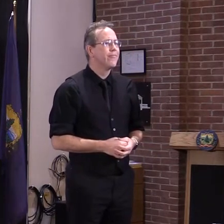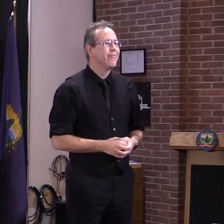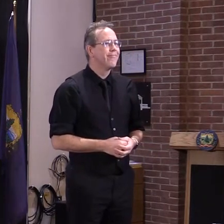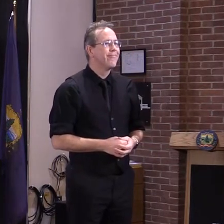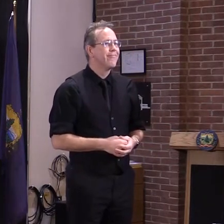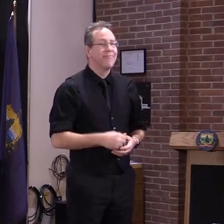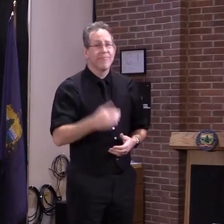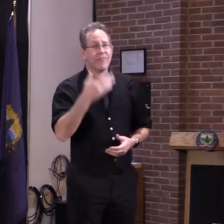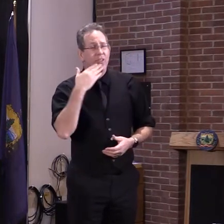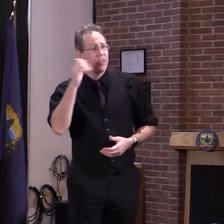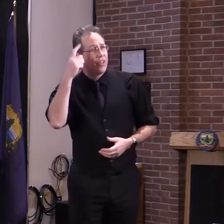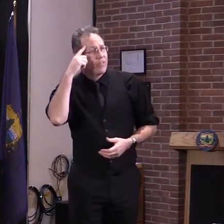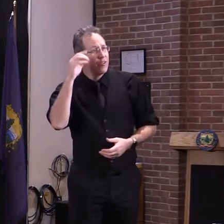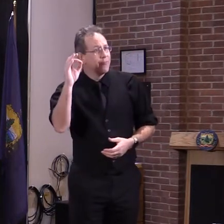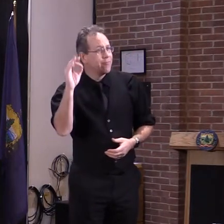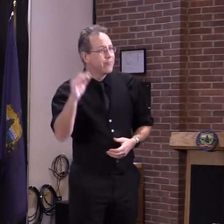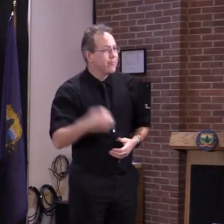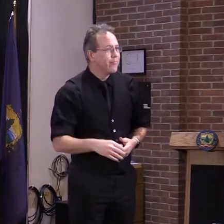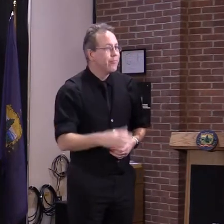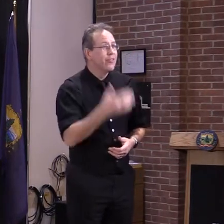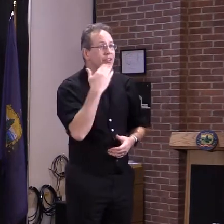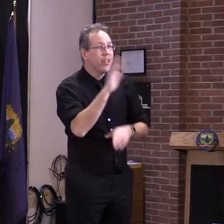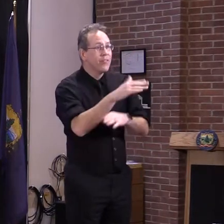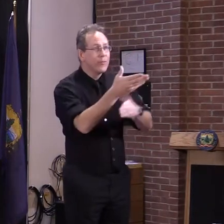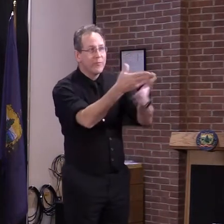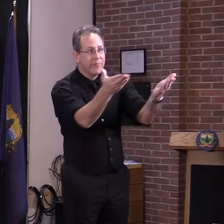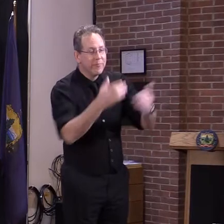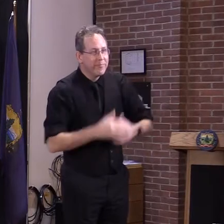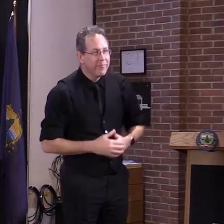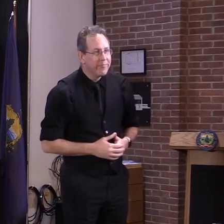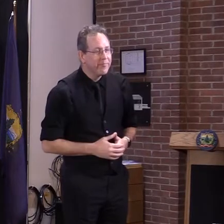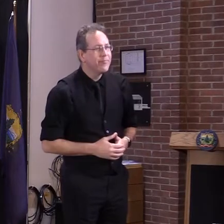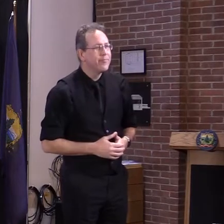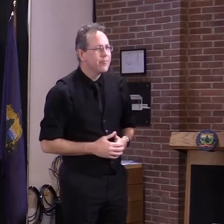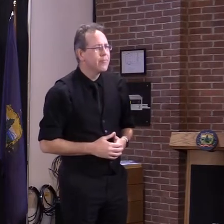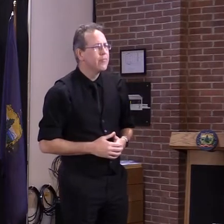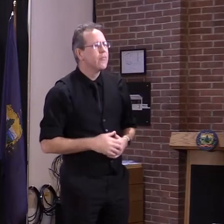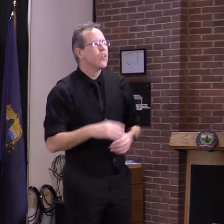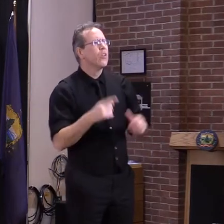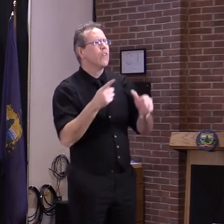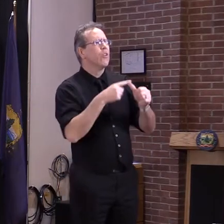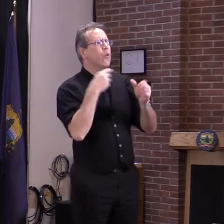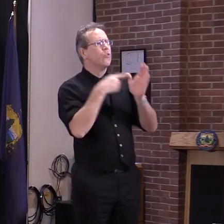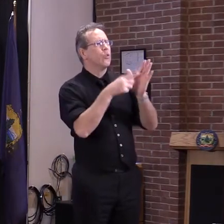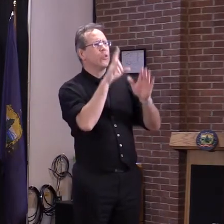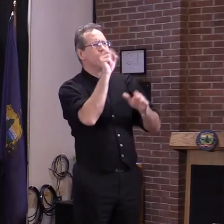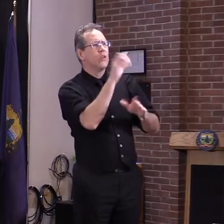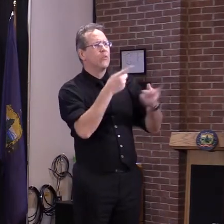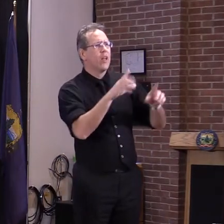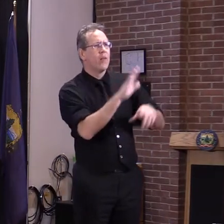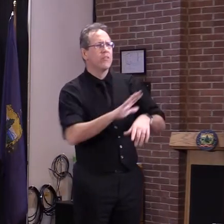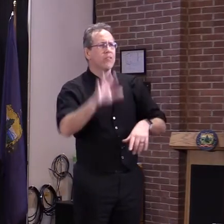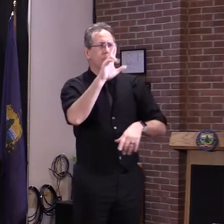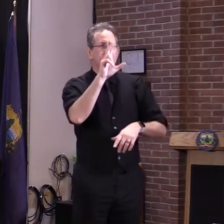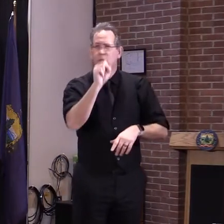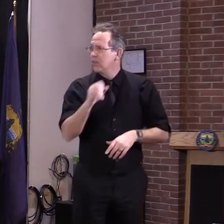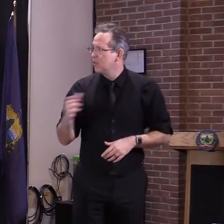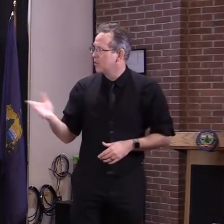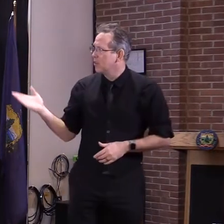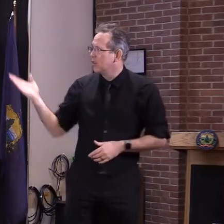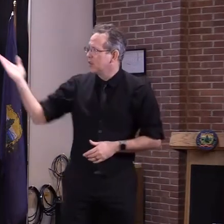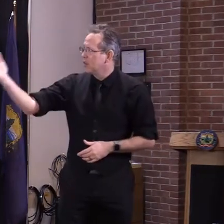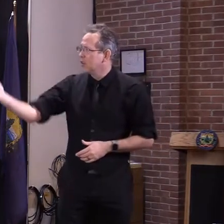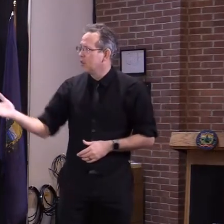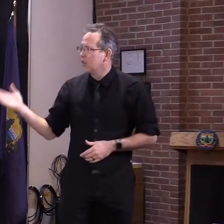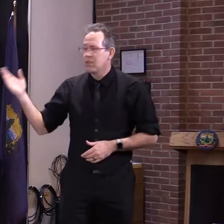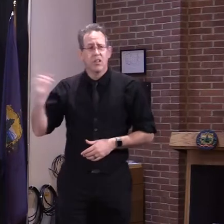Thank you very much, Governor, and good afternoon, everybody. Taking a look first across the country and across the Northeast, as the Governor said, the trends that we've